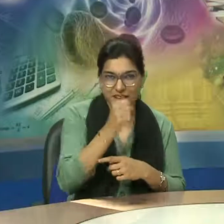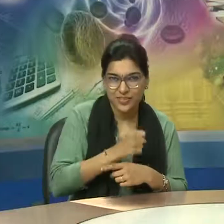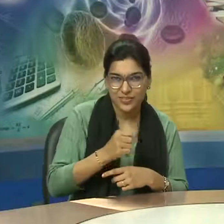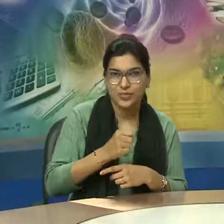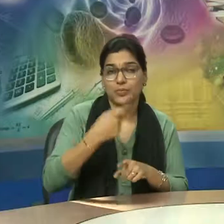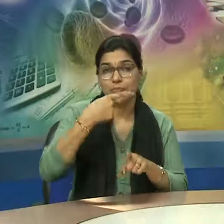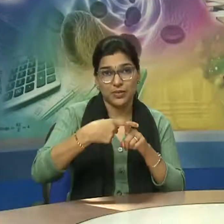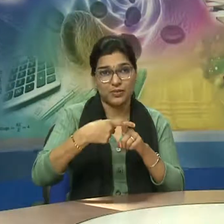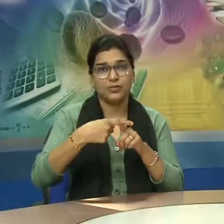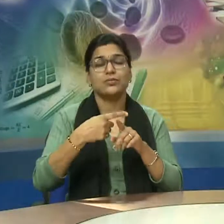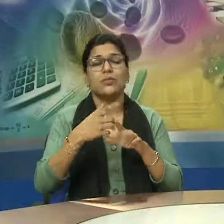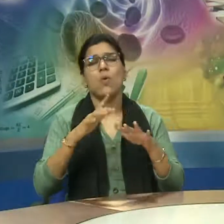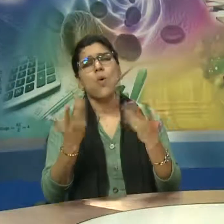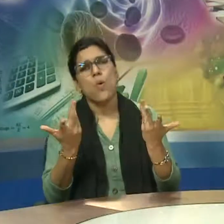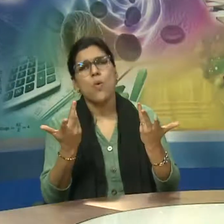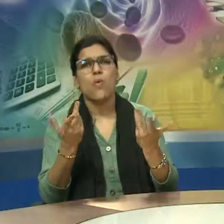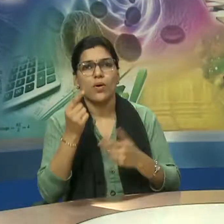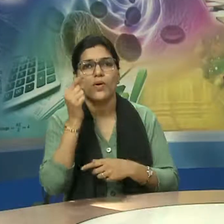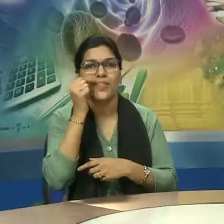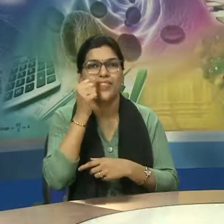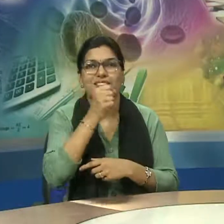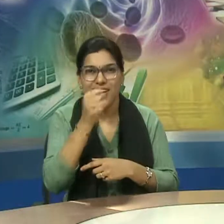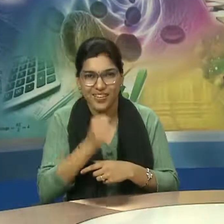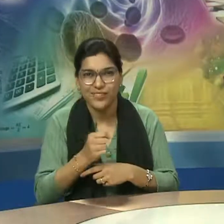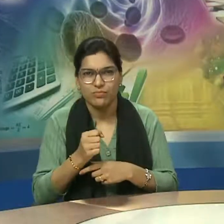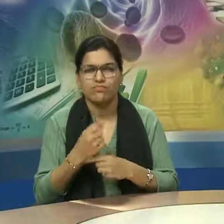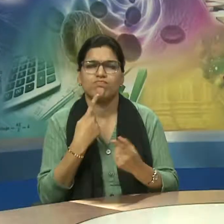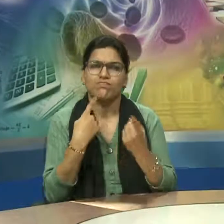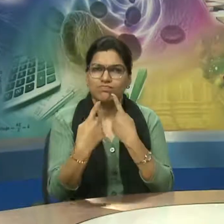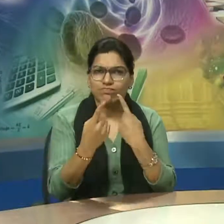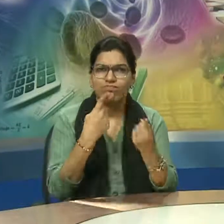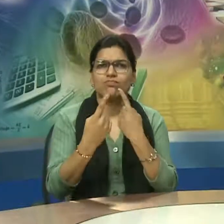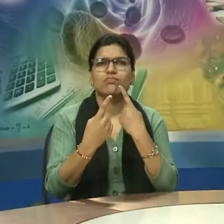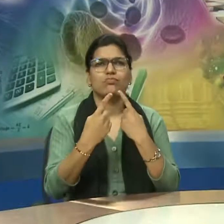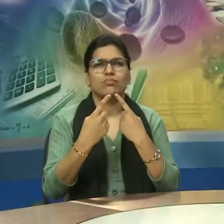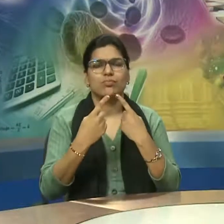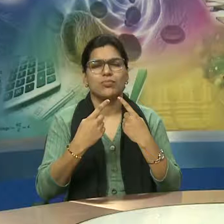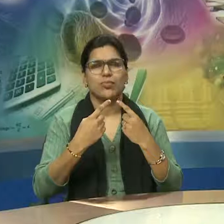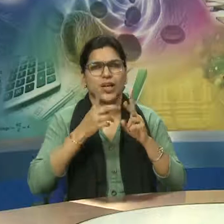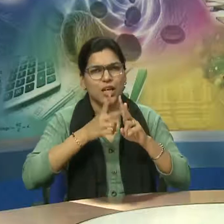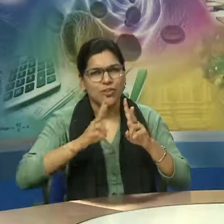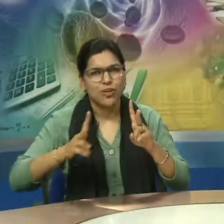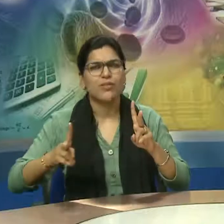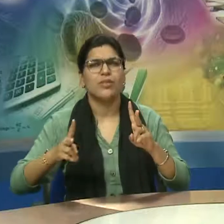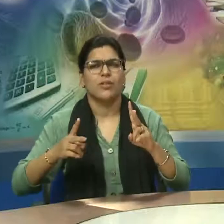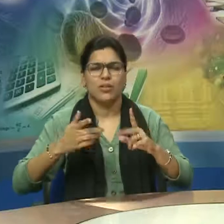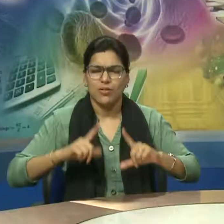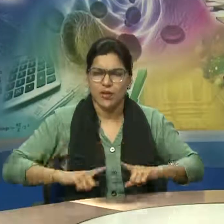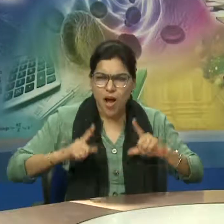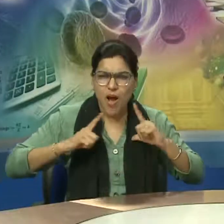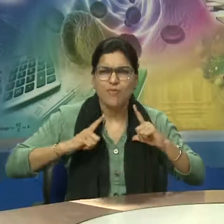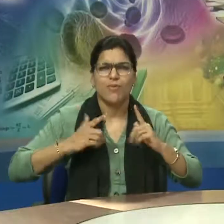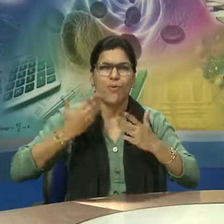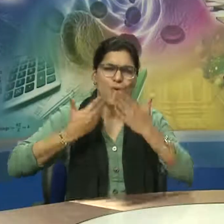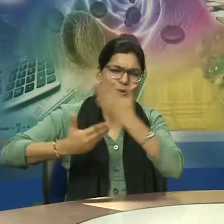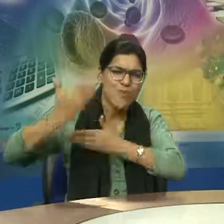Have you heard your grandmother or grandfather talking